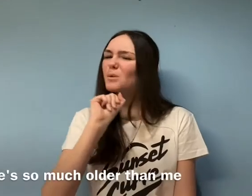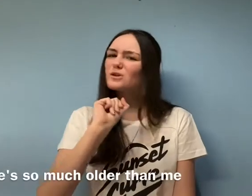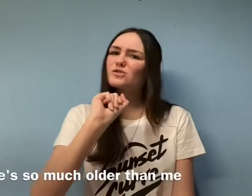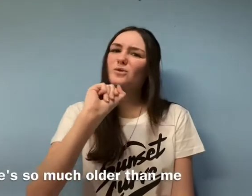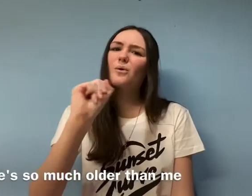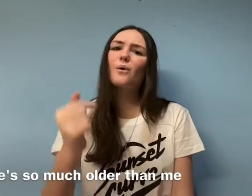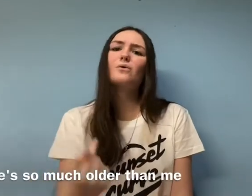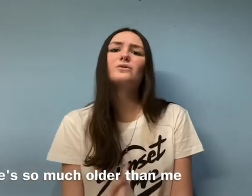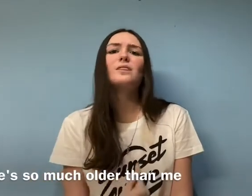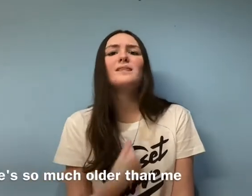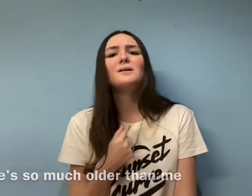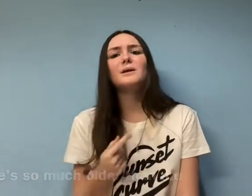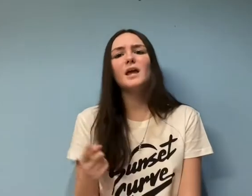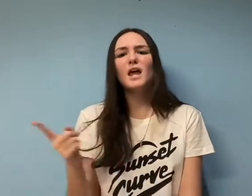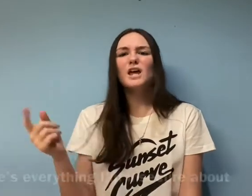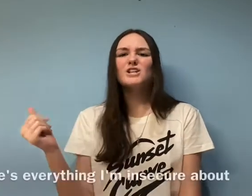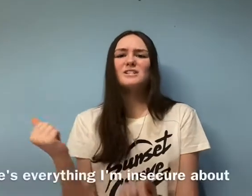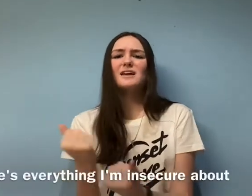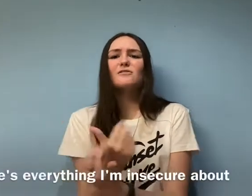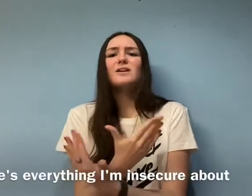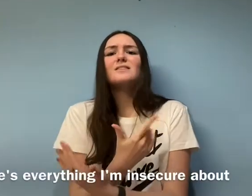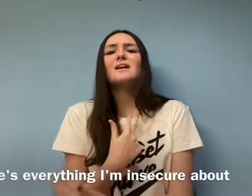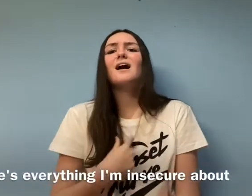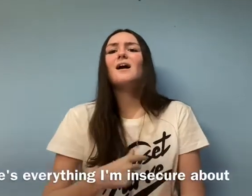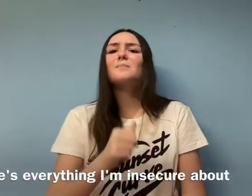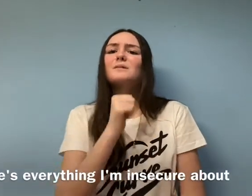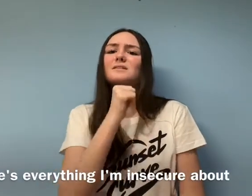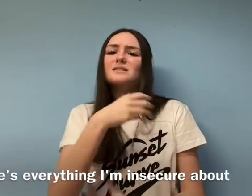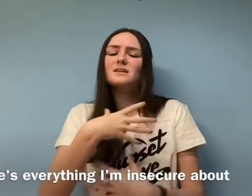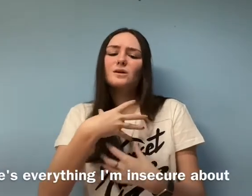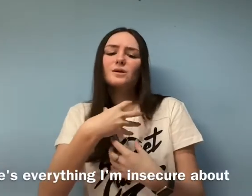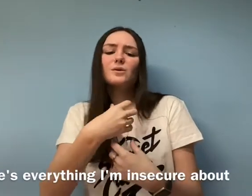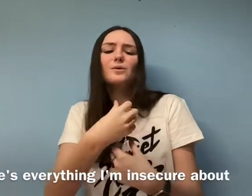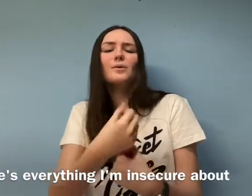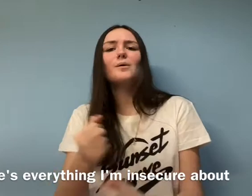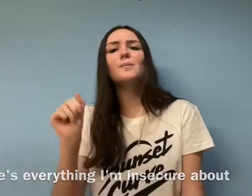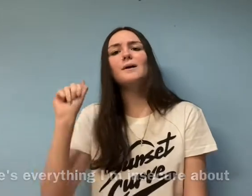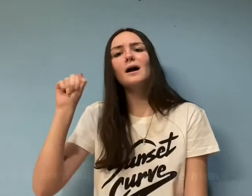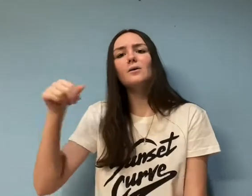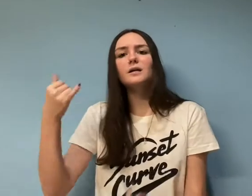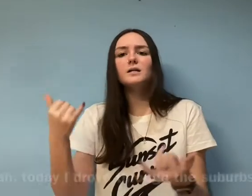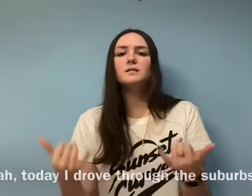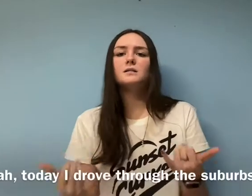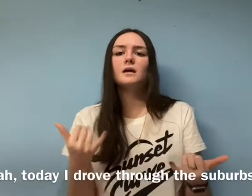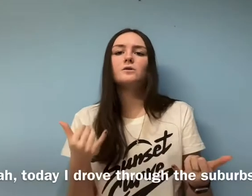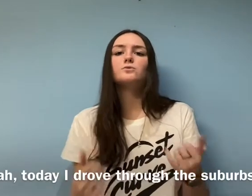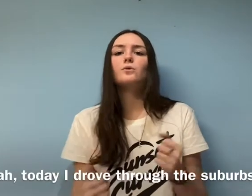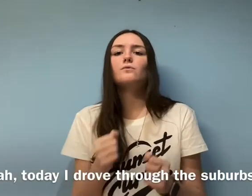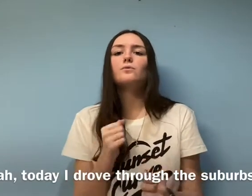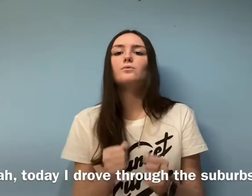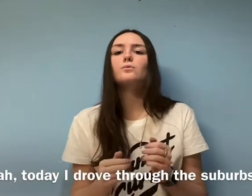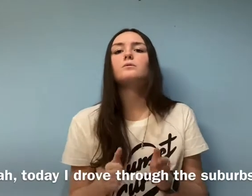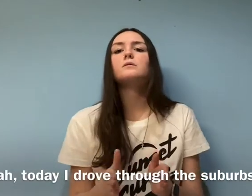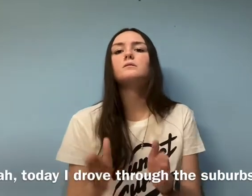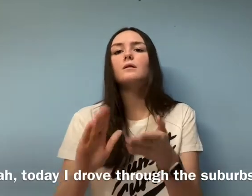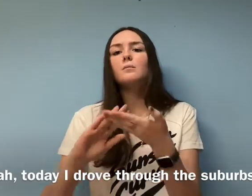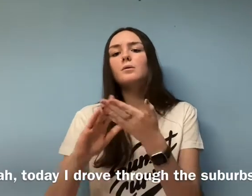much older than me. She's everything I'm insecure about. Yet today I drove through the